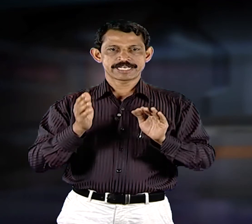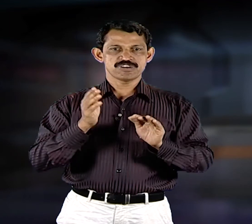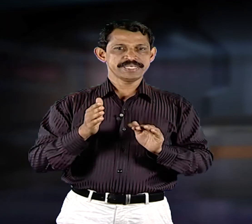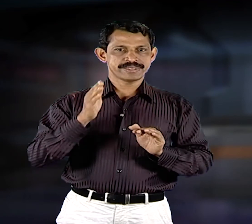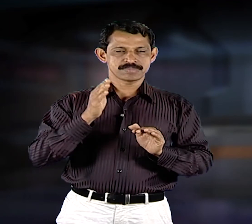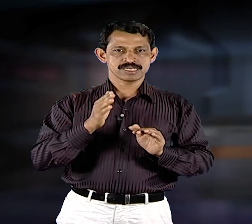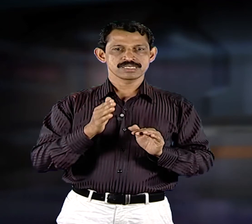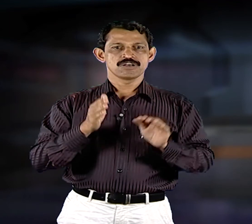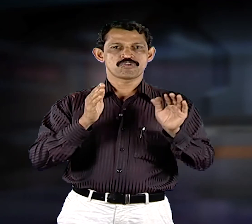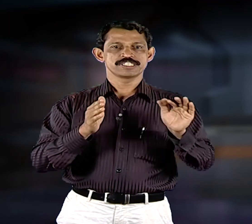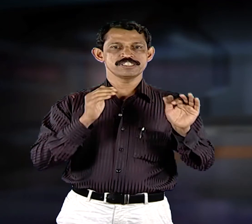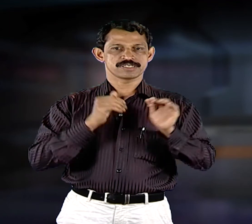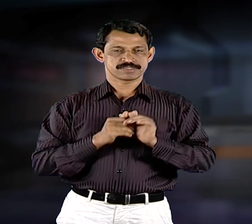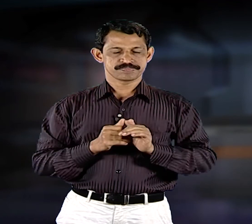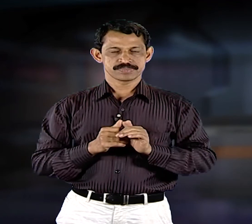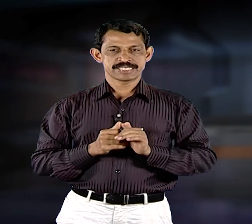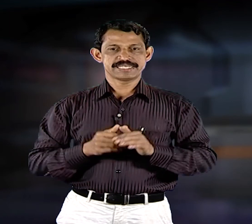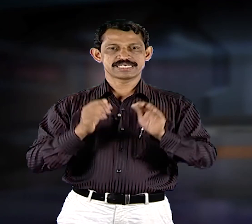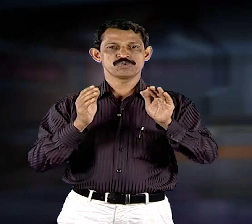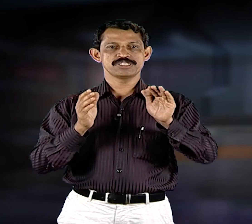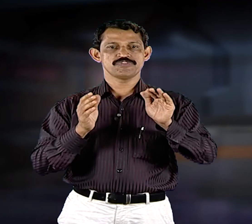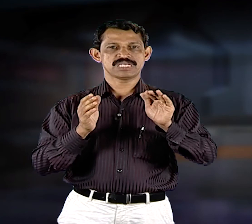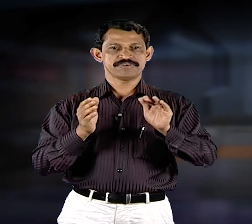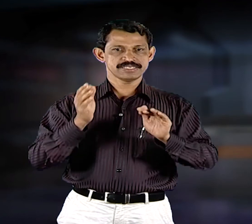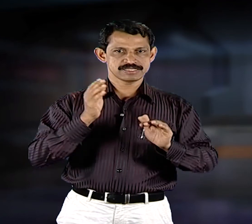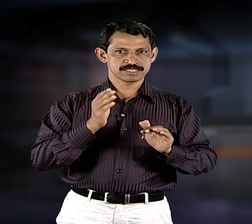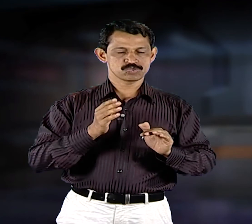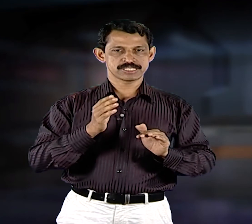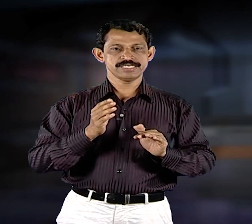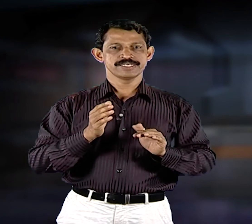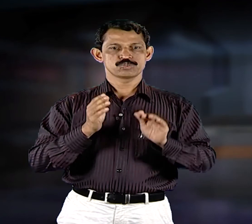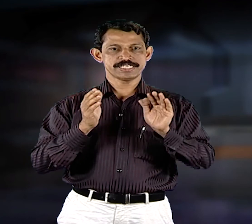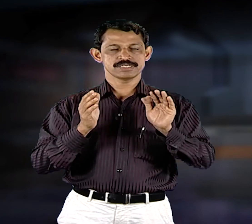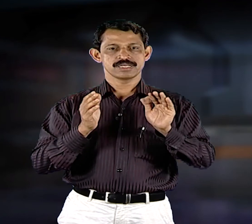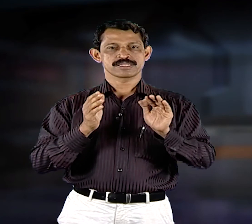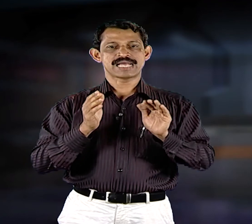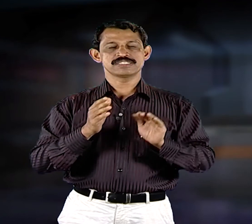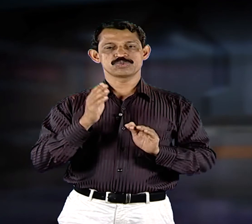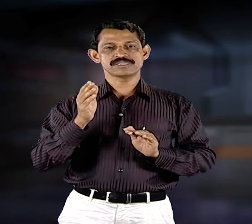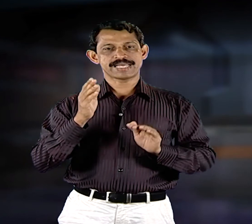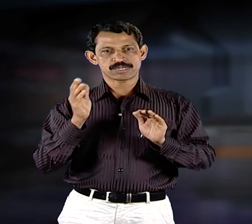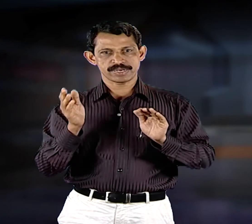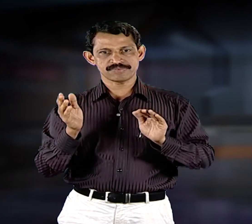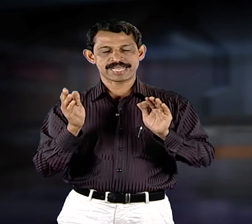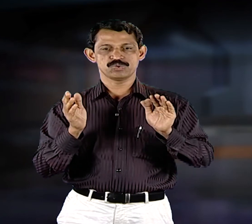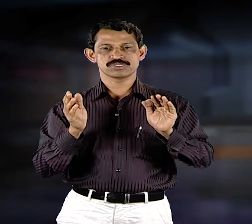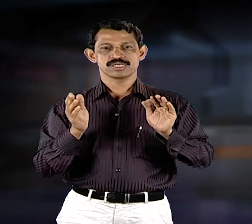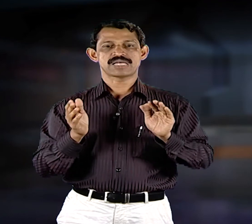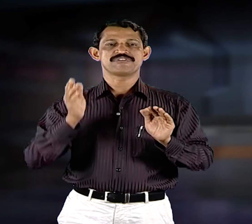be earmarked for the teachers. It is the duty of every teacher to see to it that the students acquire the values that will